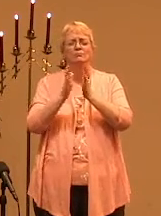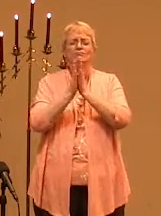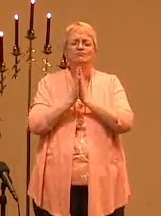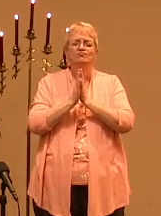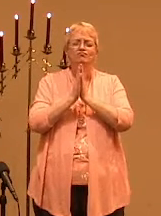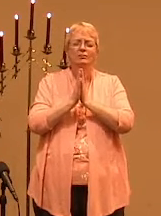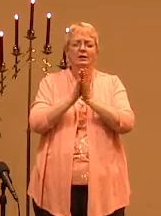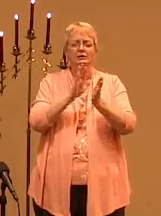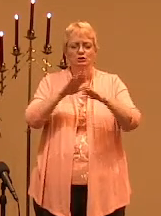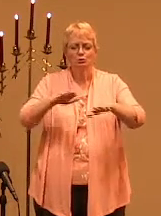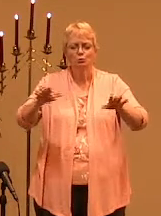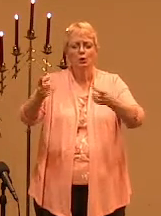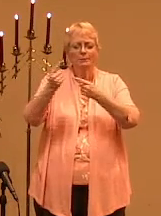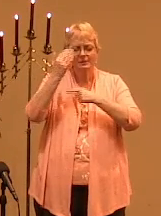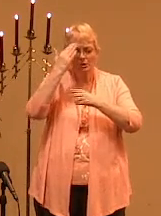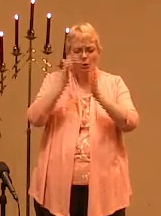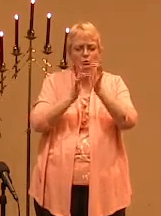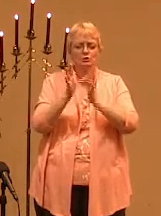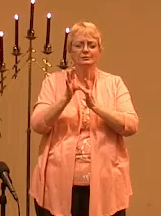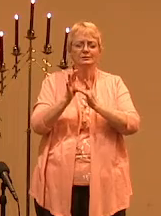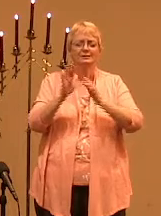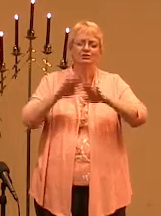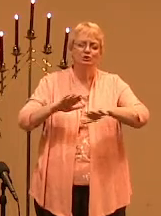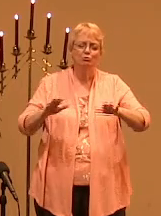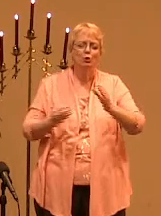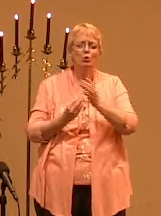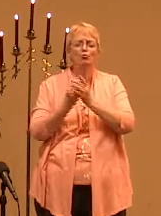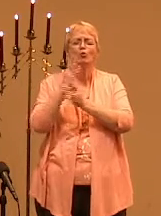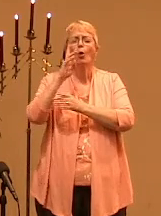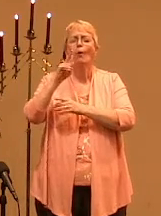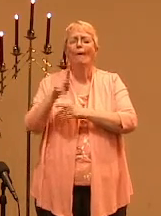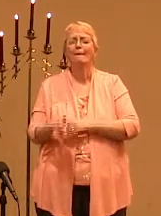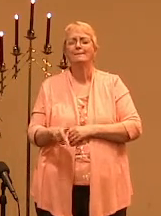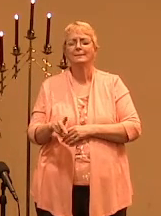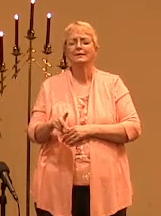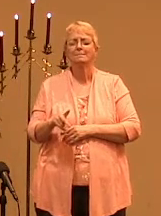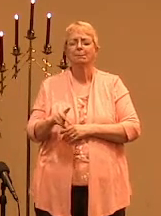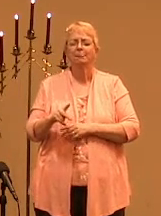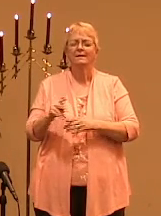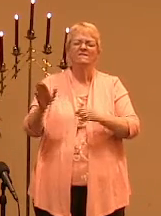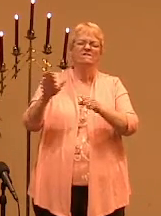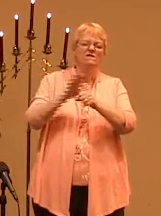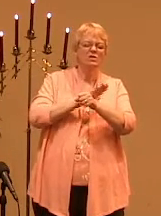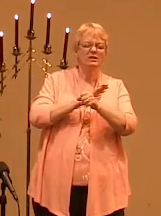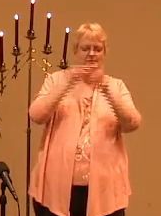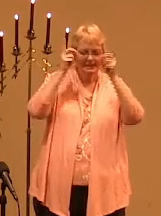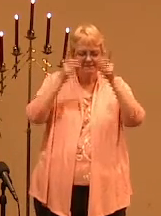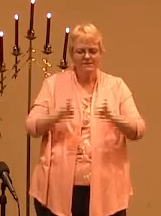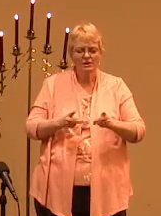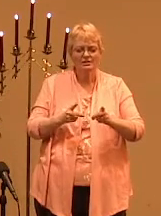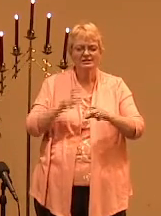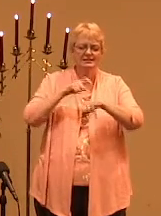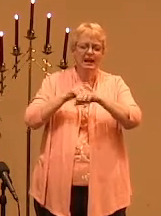Lord and Savior through the camp. May children grow up in you, grow in you, have just awesome fellowship with you, time with you, union with you through the